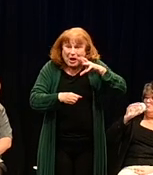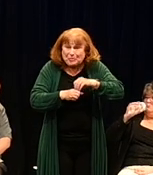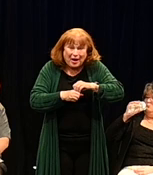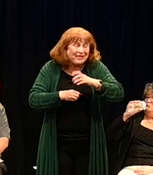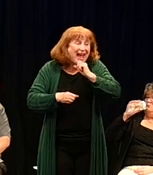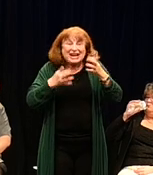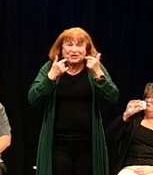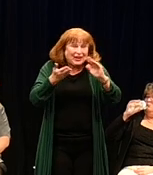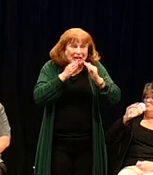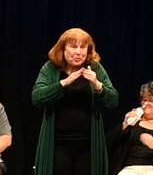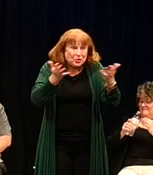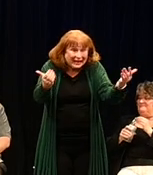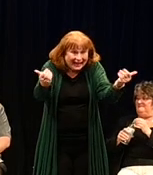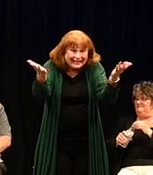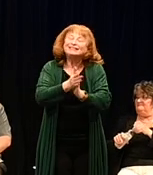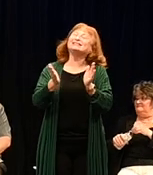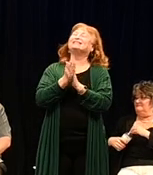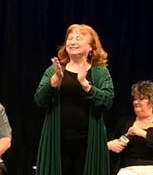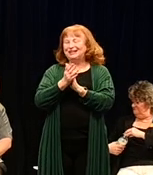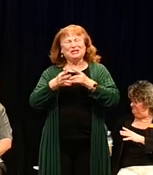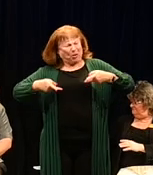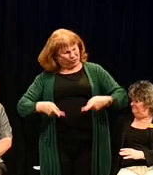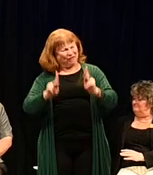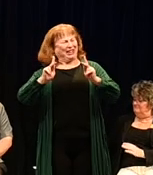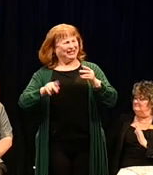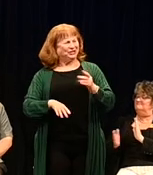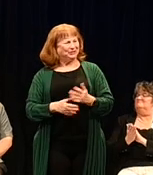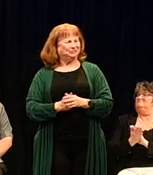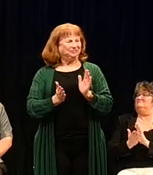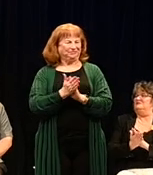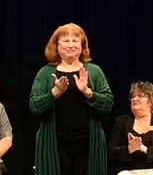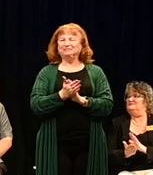of an age-friendly community? What a privilege.